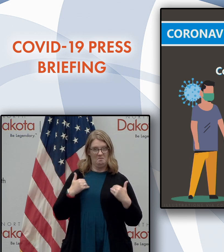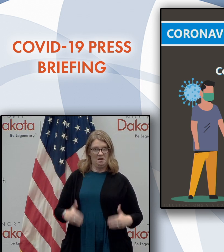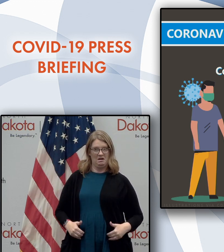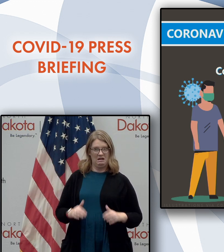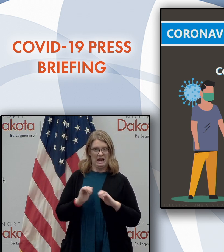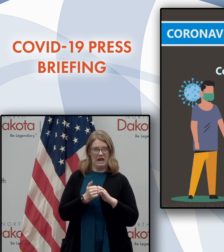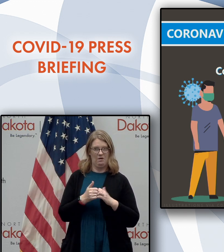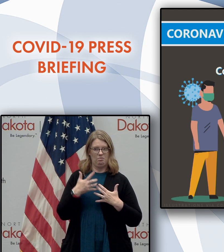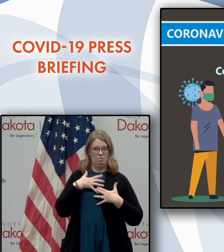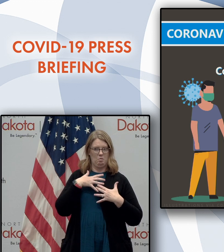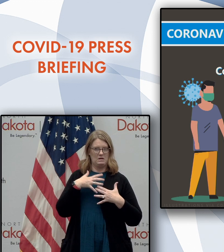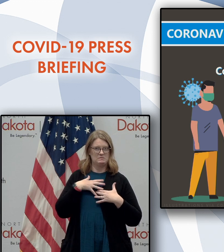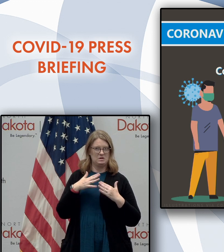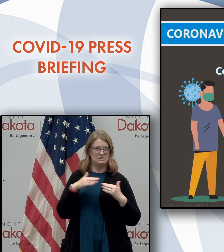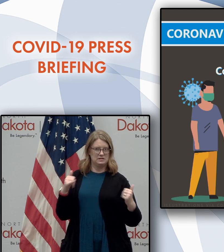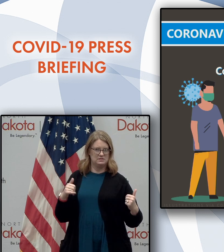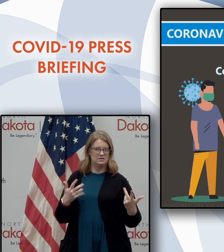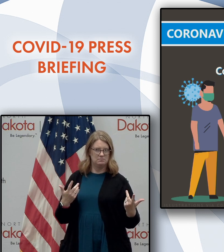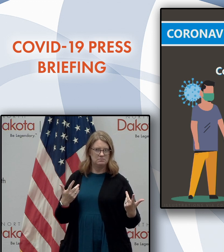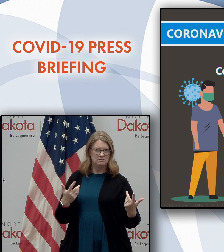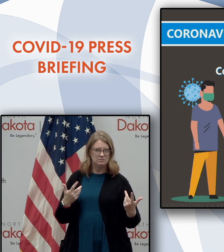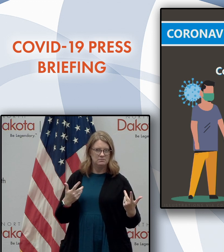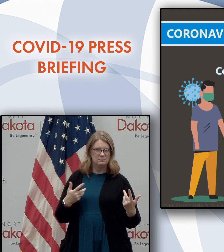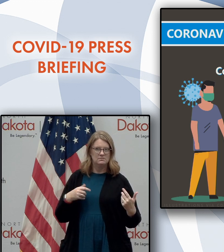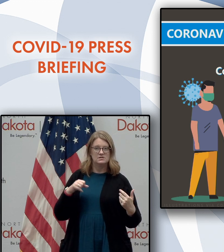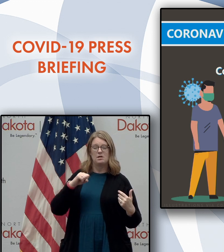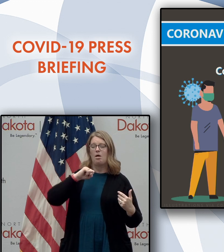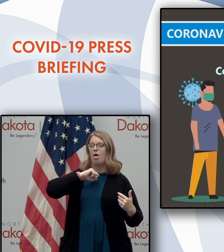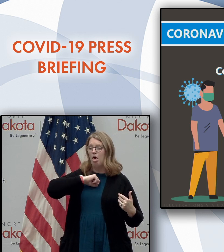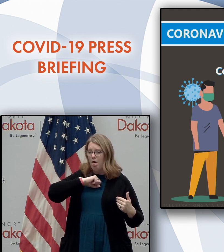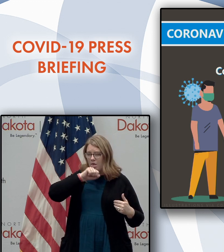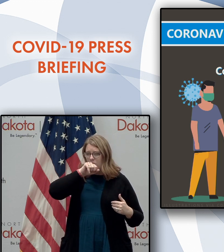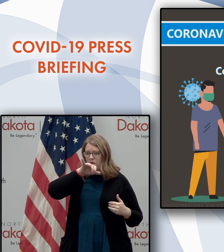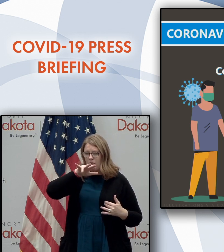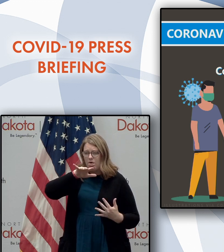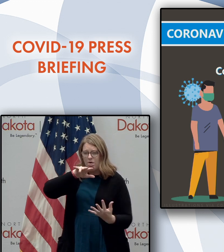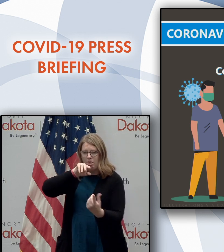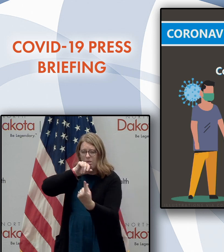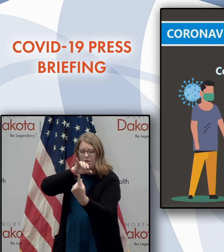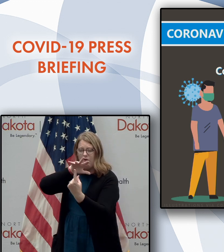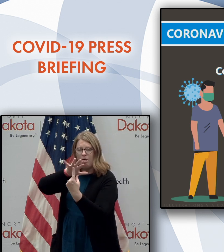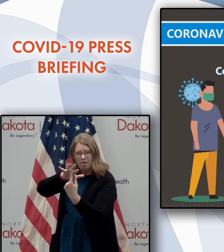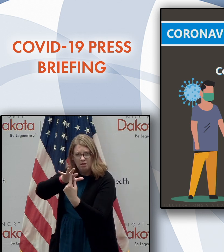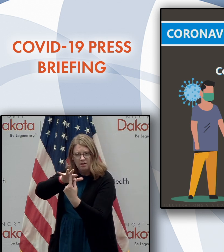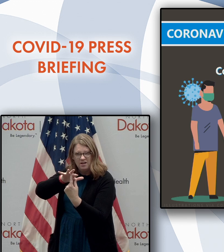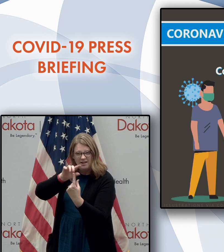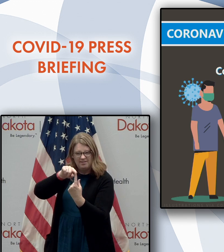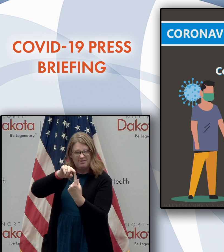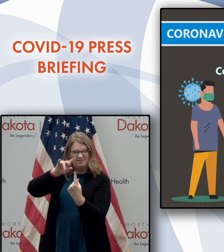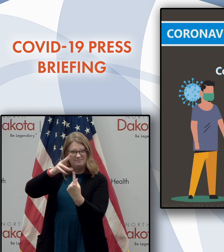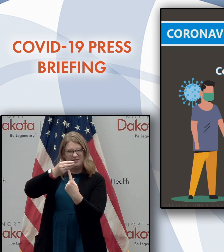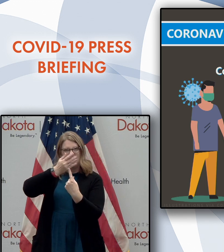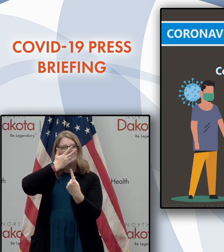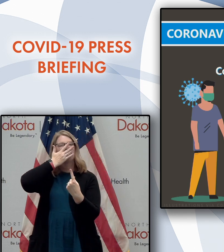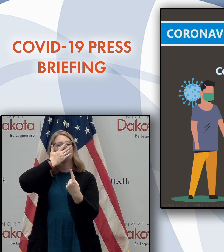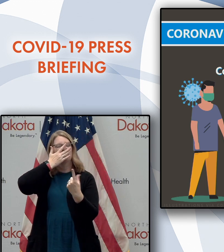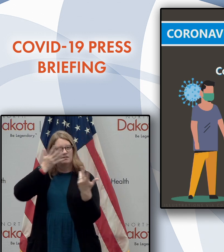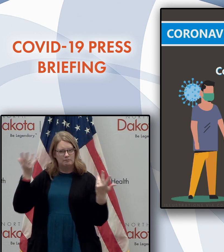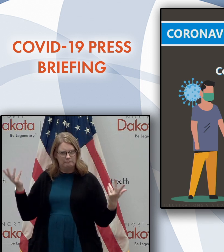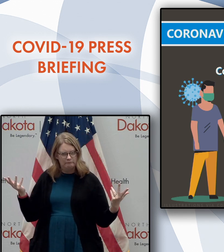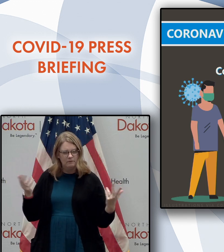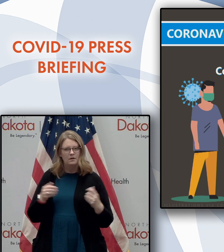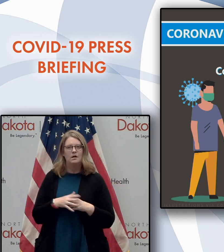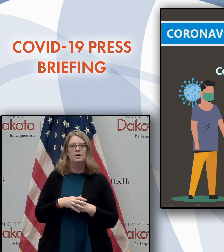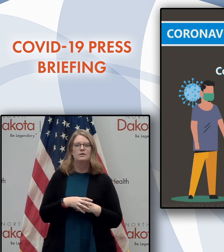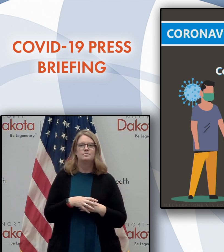and we do know that again, if you do mitigation, whether it's wearing a mask, if you are in close